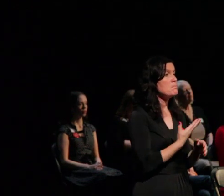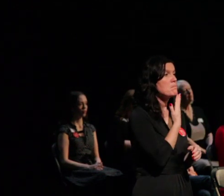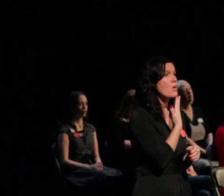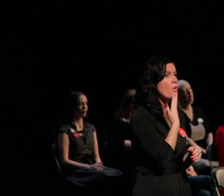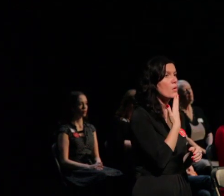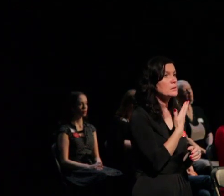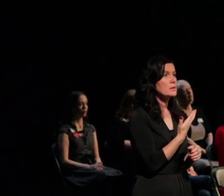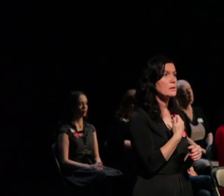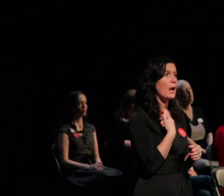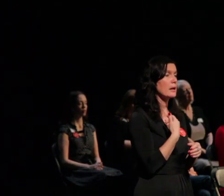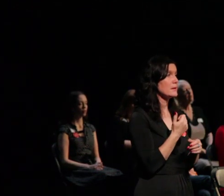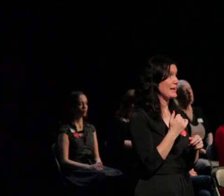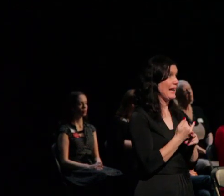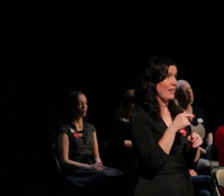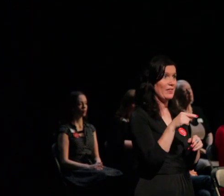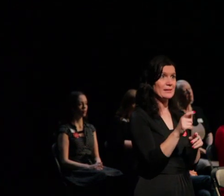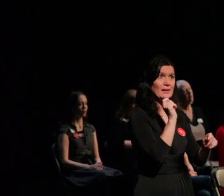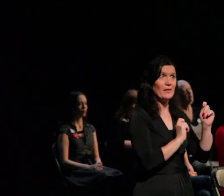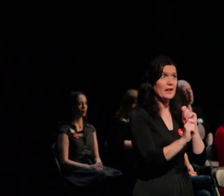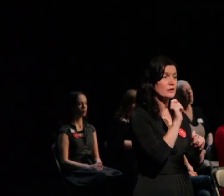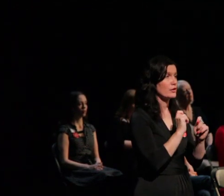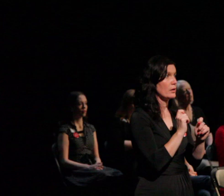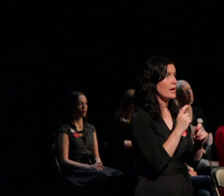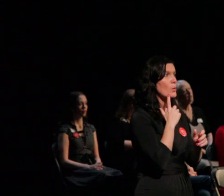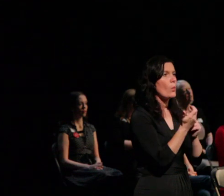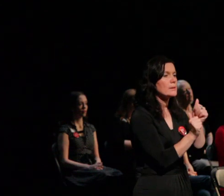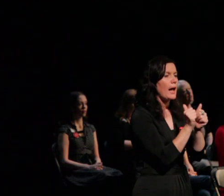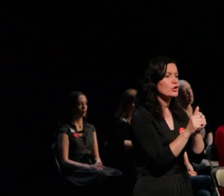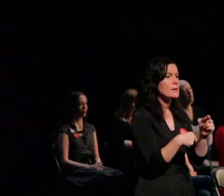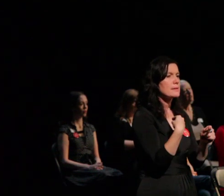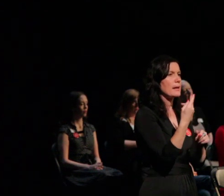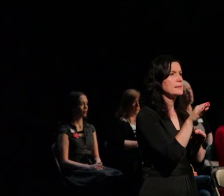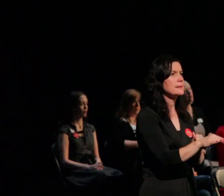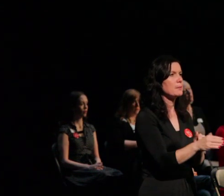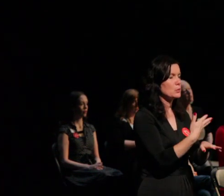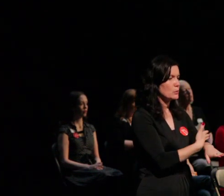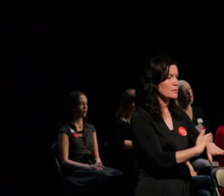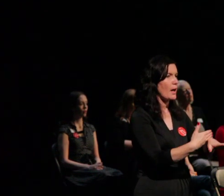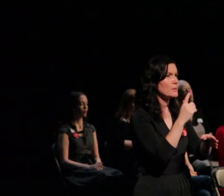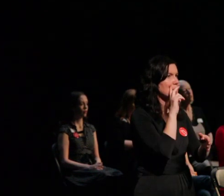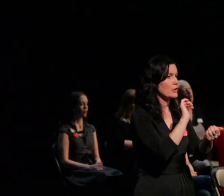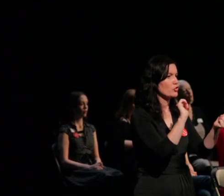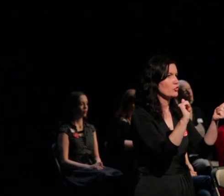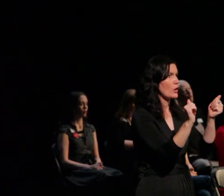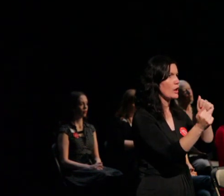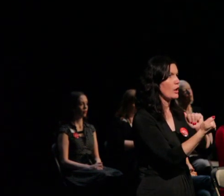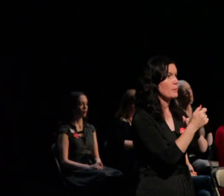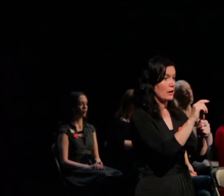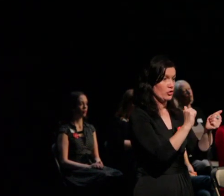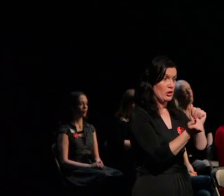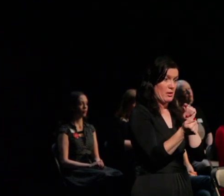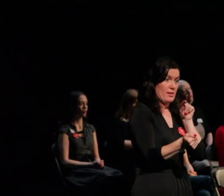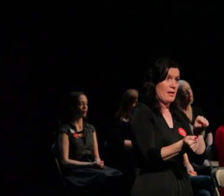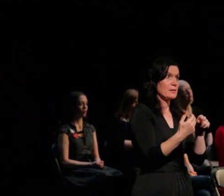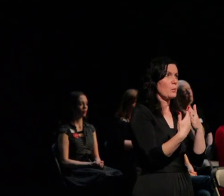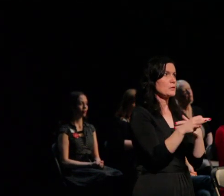and sector included, is what action we take to implement change. Because change is what's good